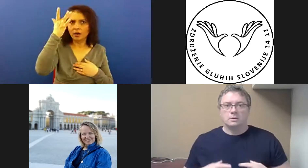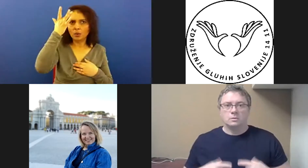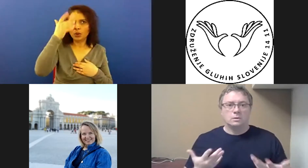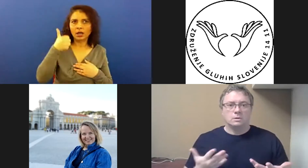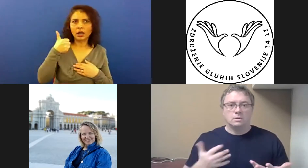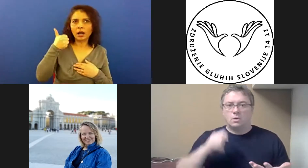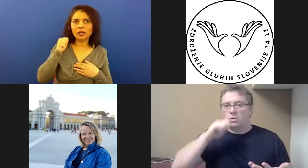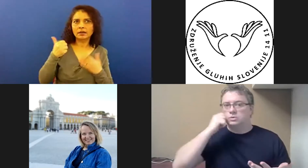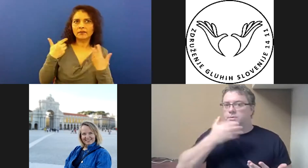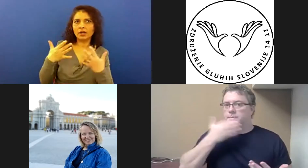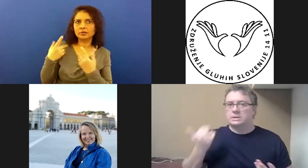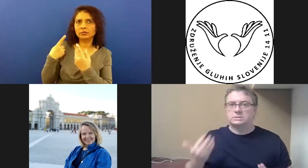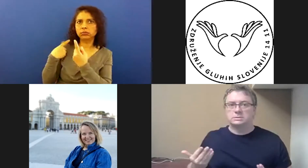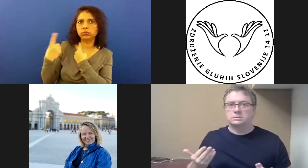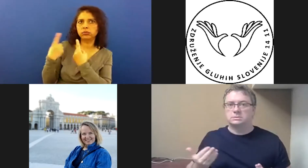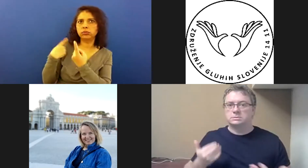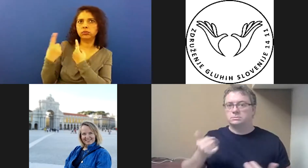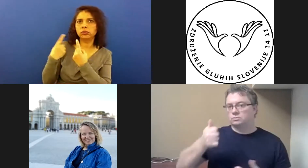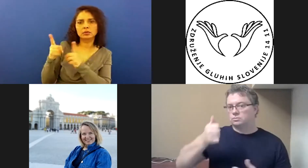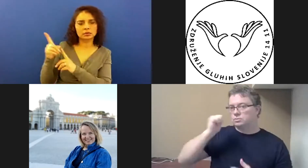I felt such a loss.